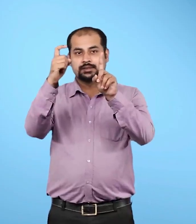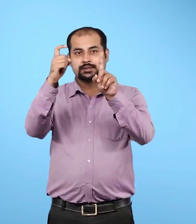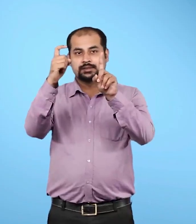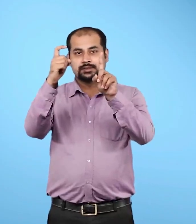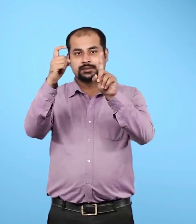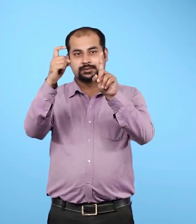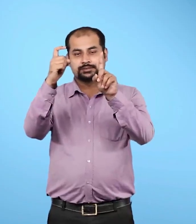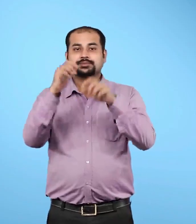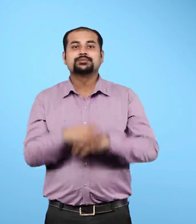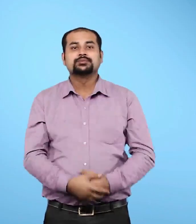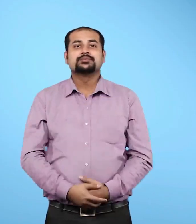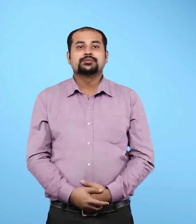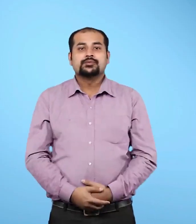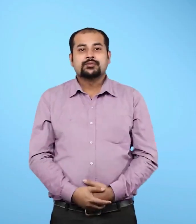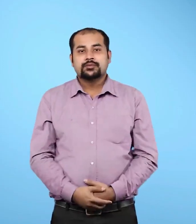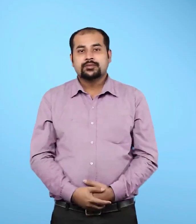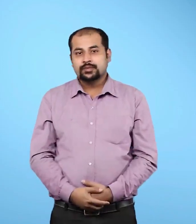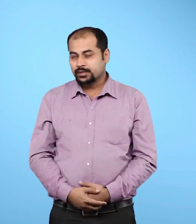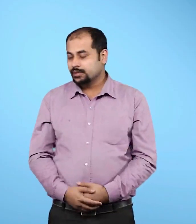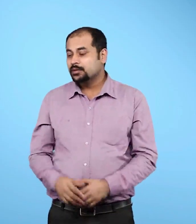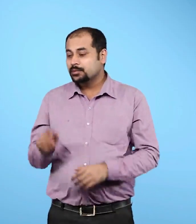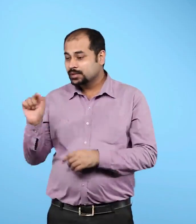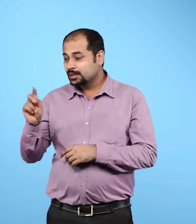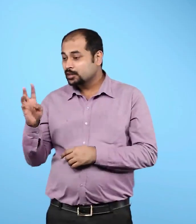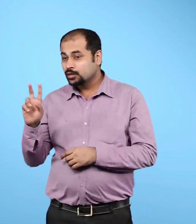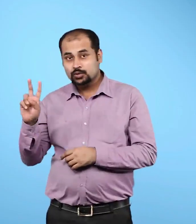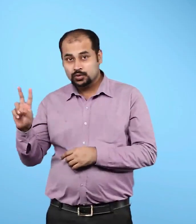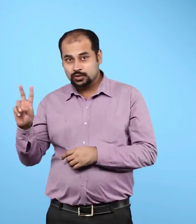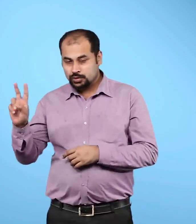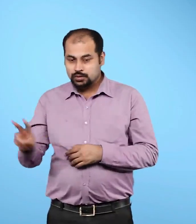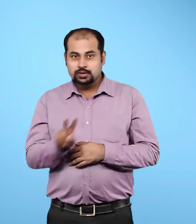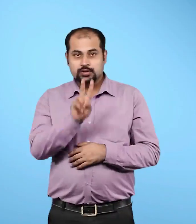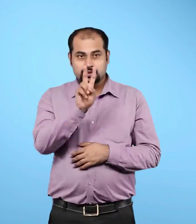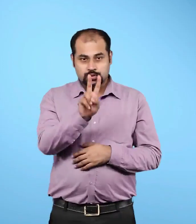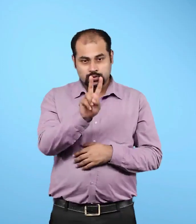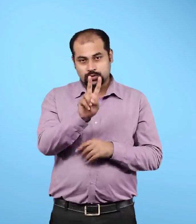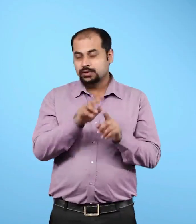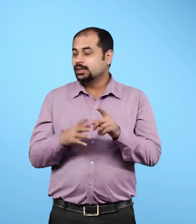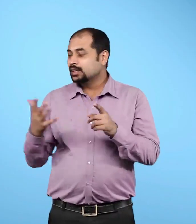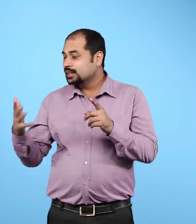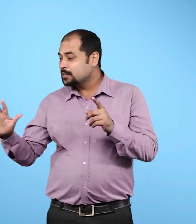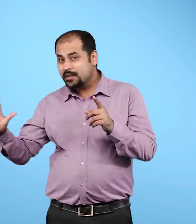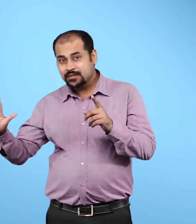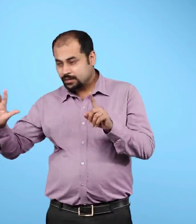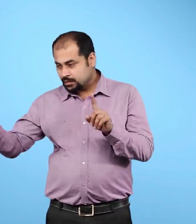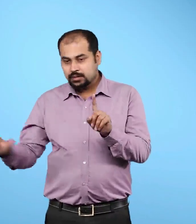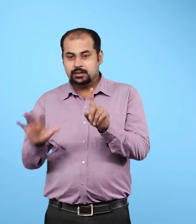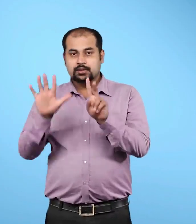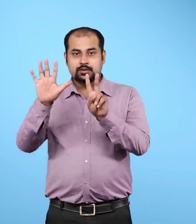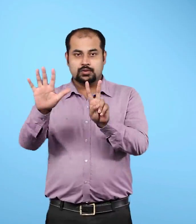written. Row 2, column 1, number 2 is written. Column 2, number